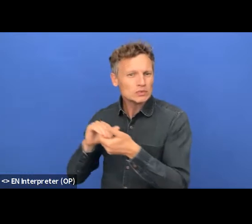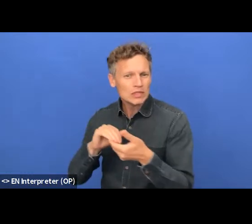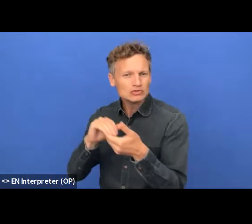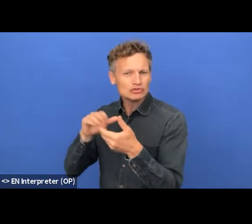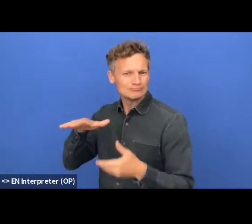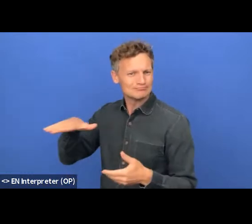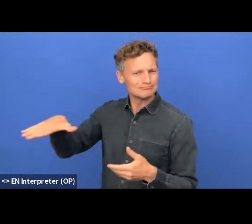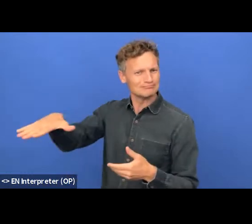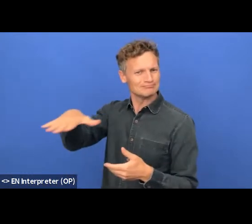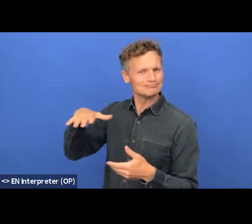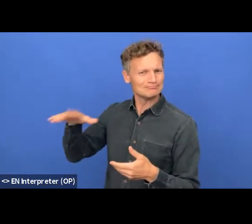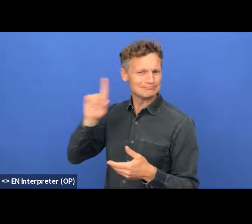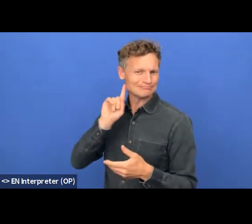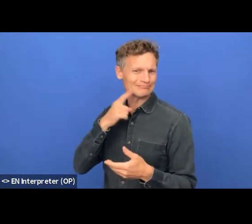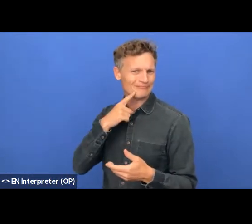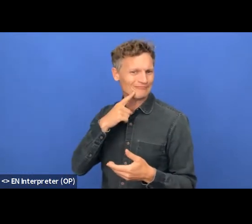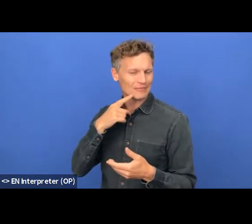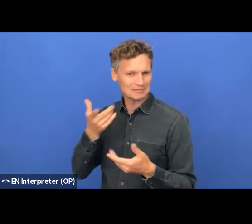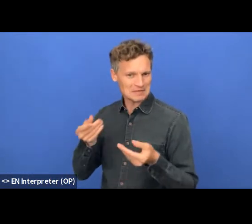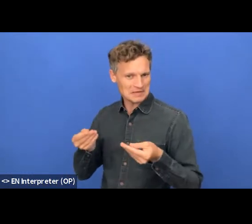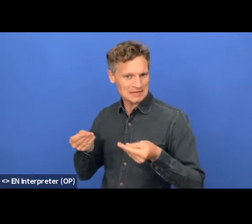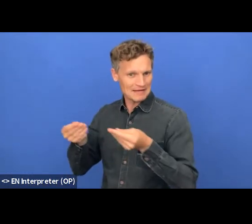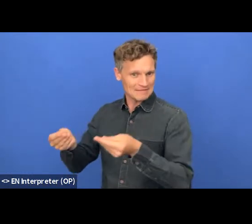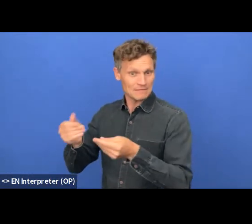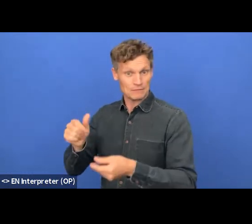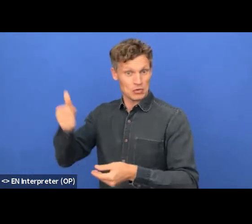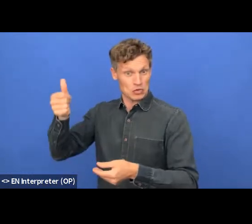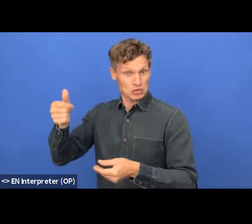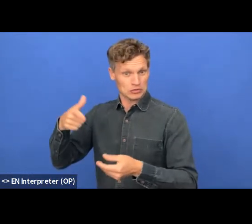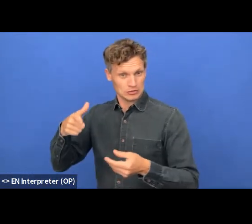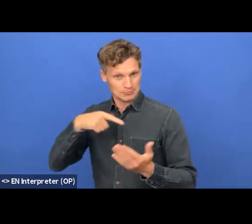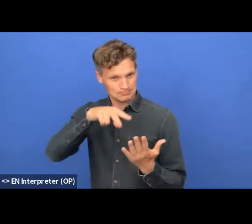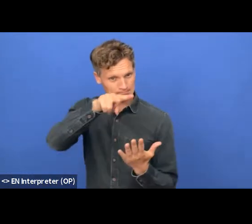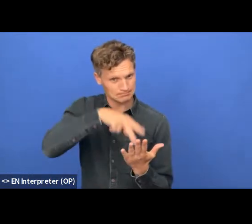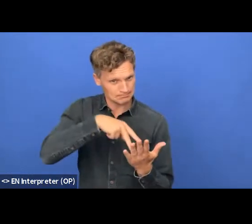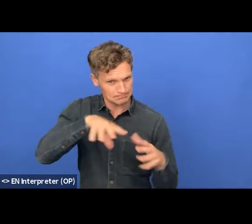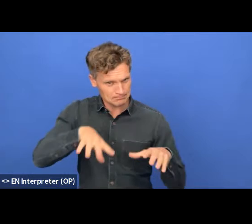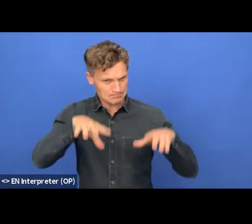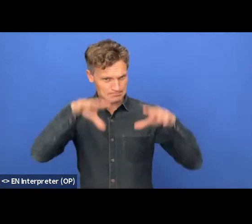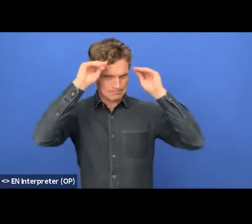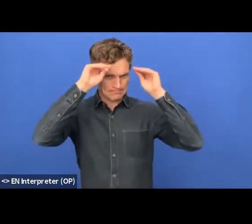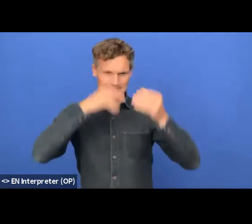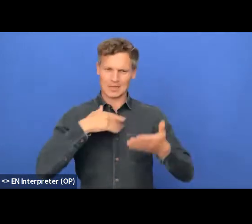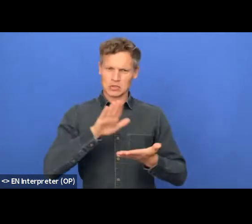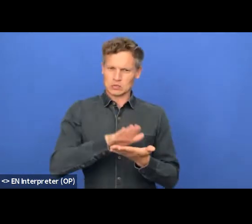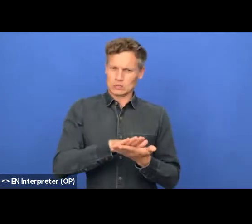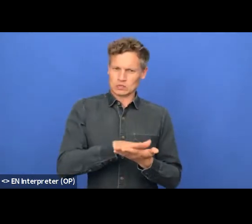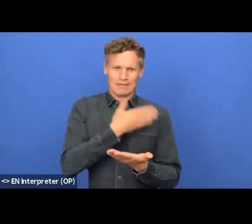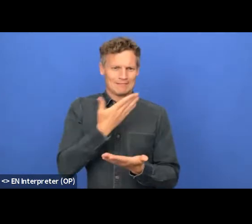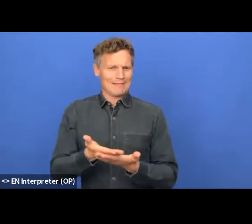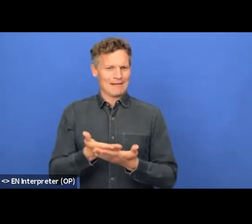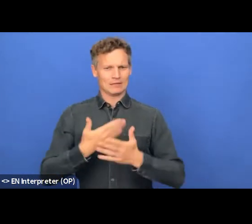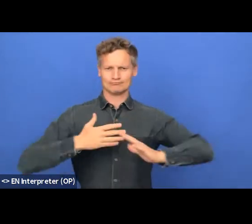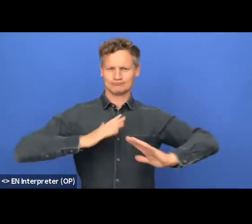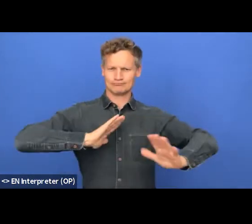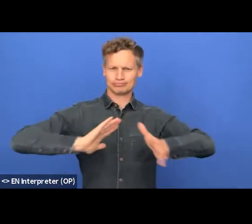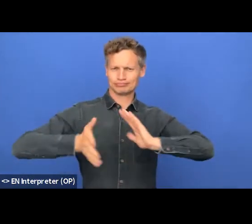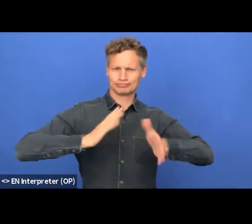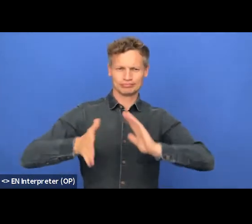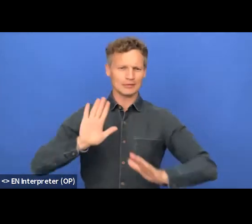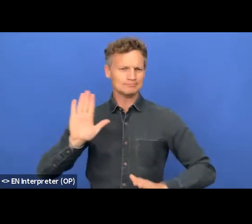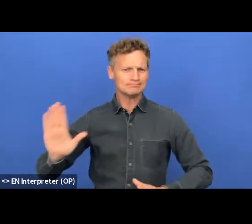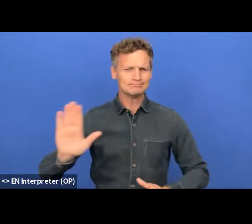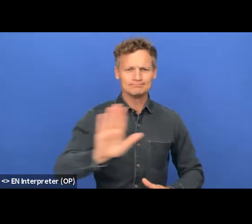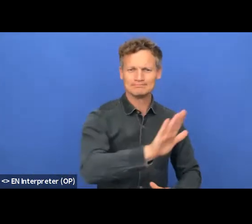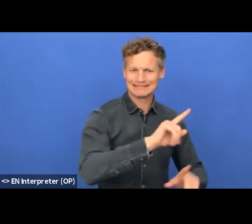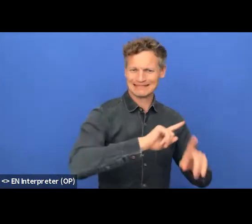try to translate it first to the sign language and then to the language of that country.